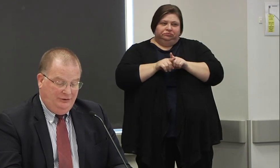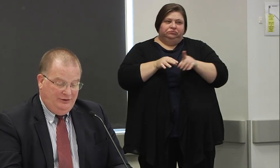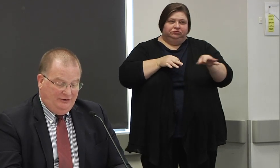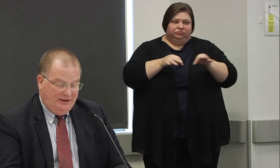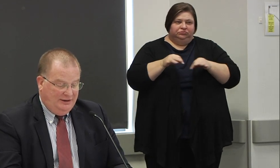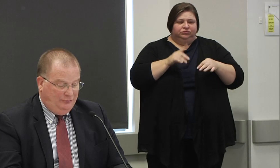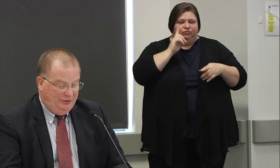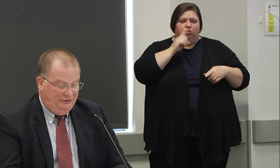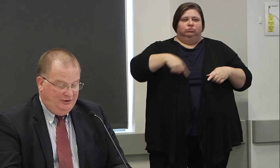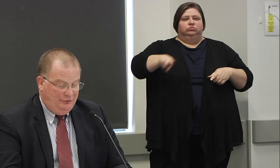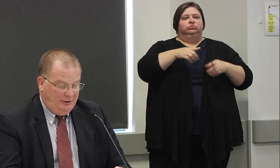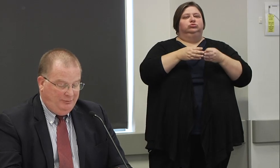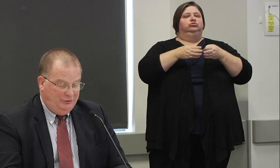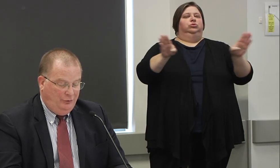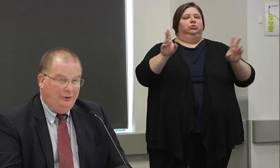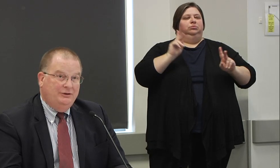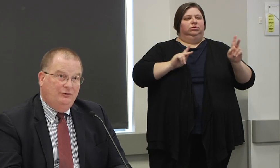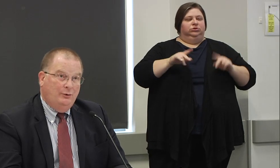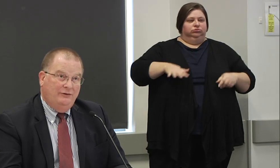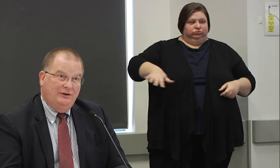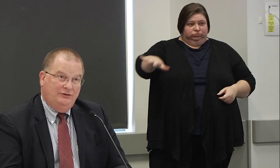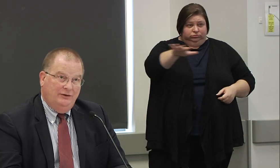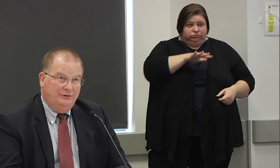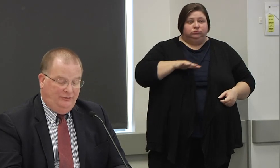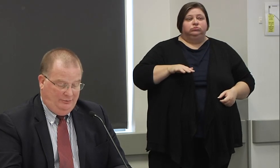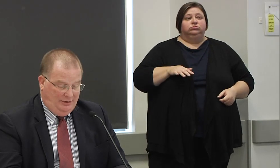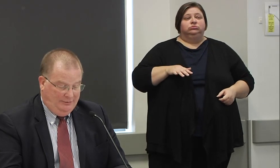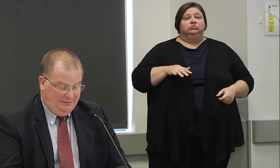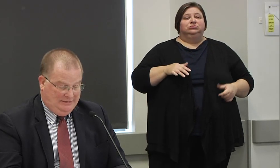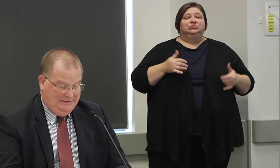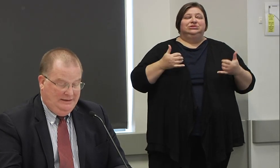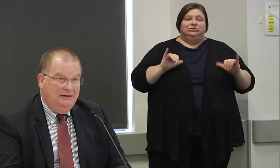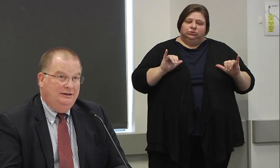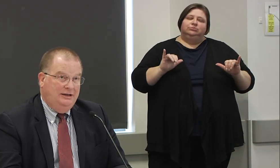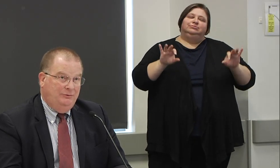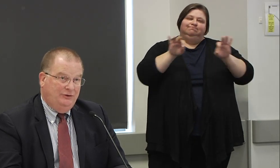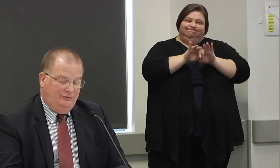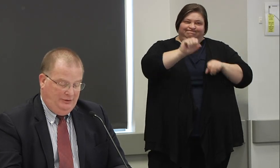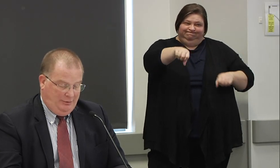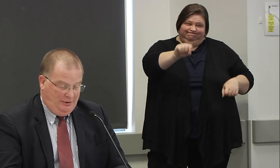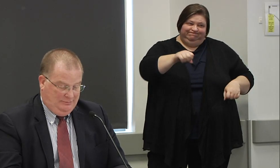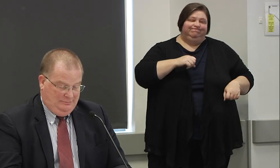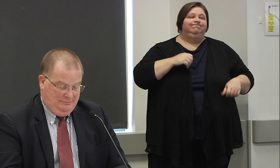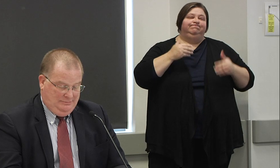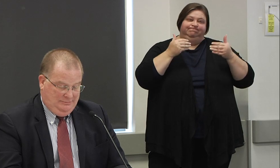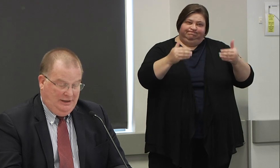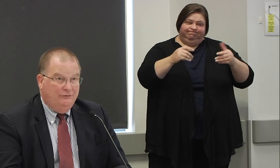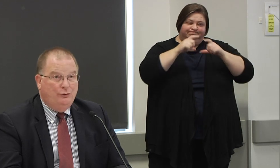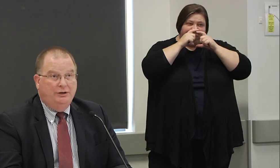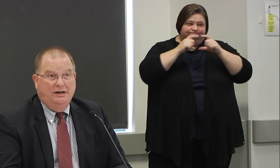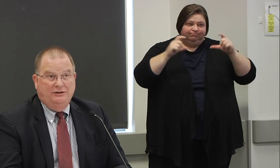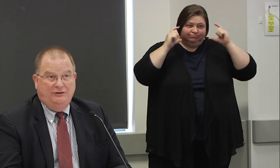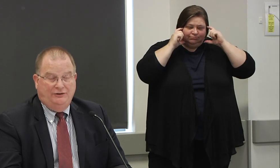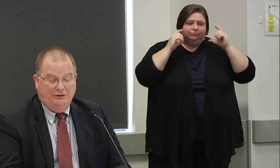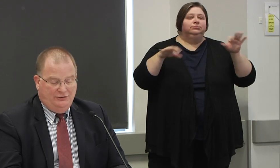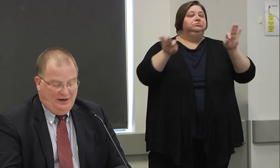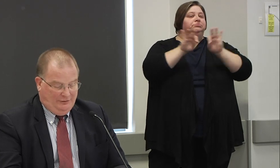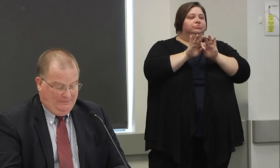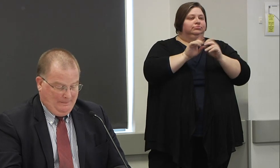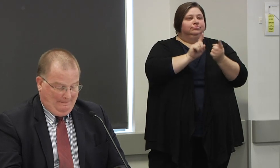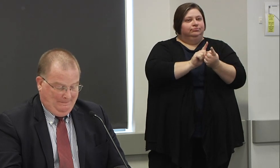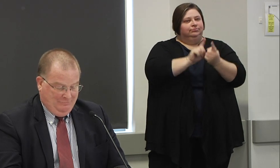these guidelines, we'll continue to recommend Oregonians wear face coverings in public, keep 6 feet apart, and avoid unnecessary